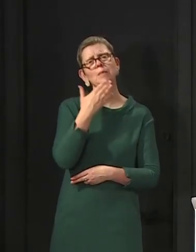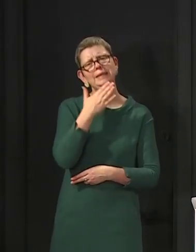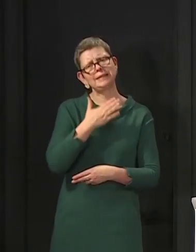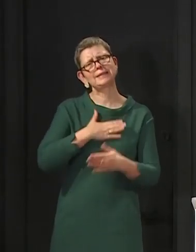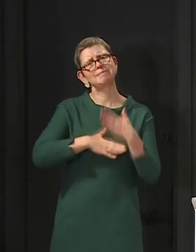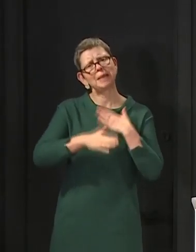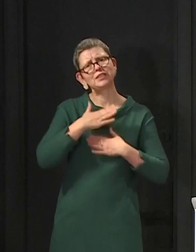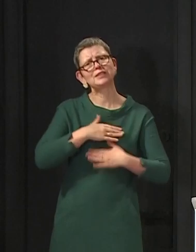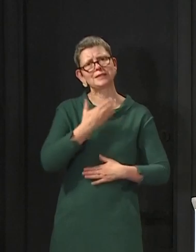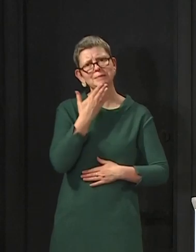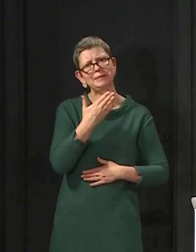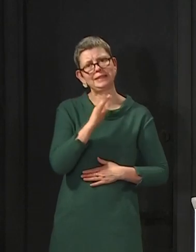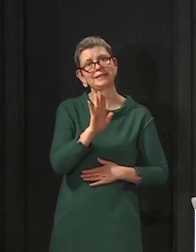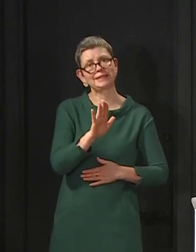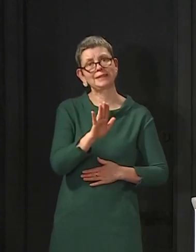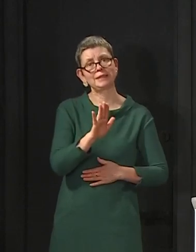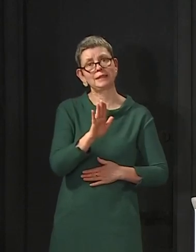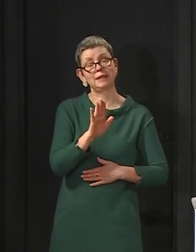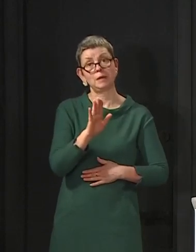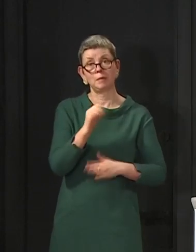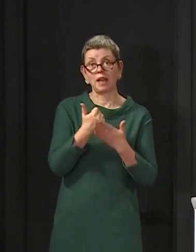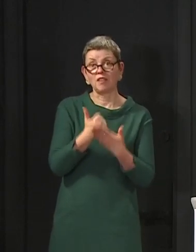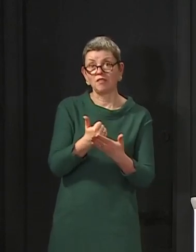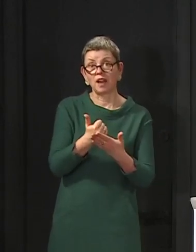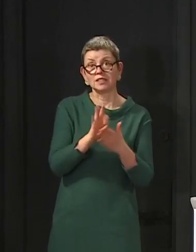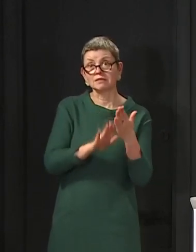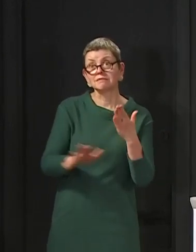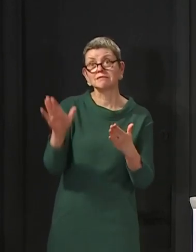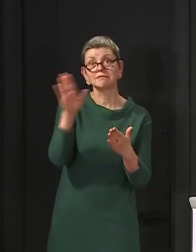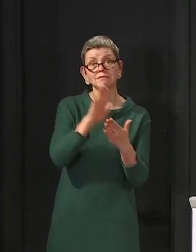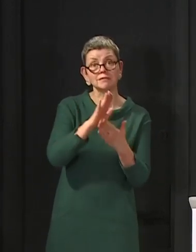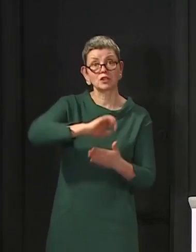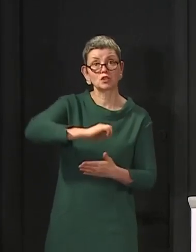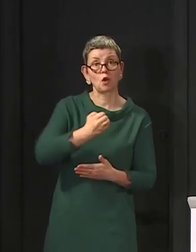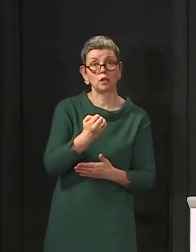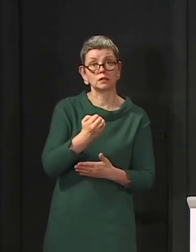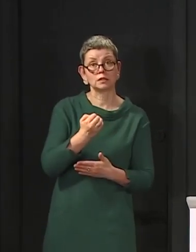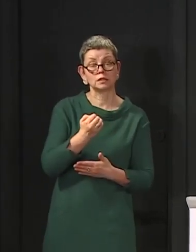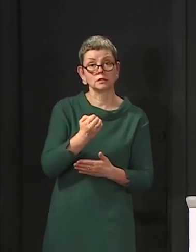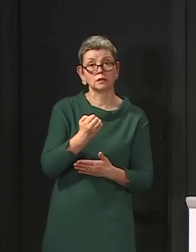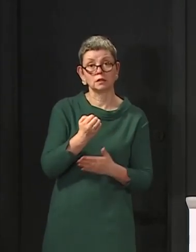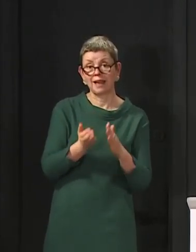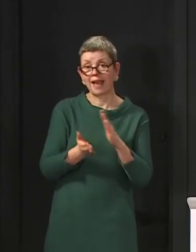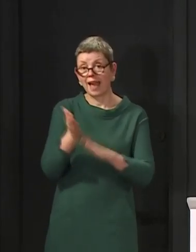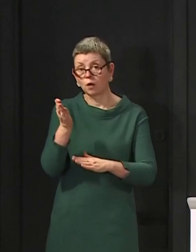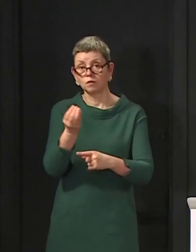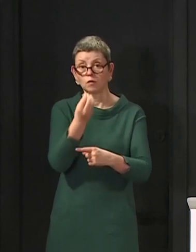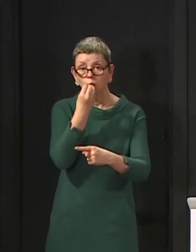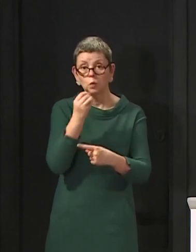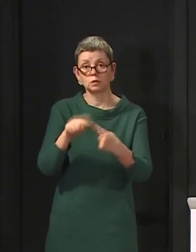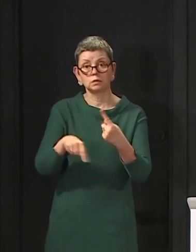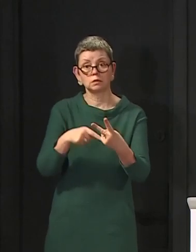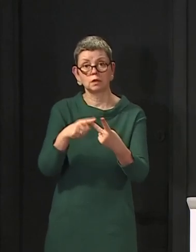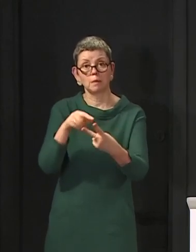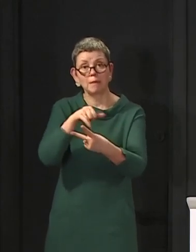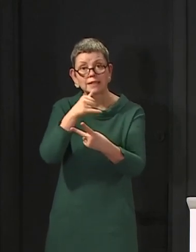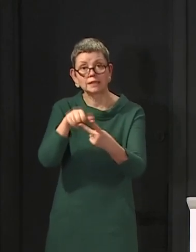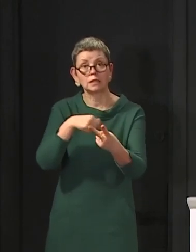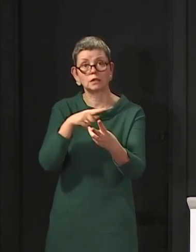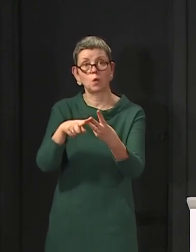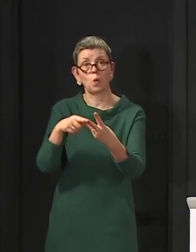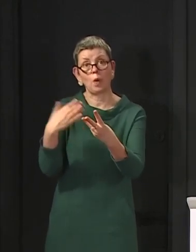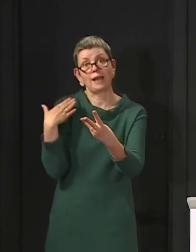for now. My very clear advice to people across Scotland is, unless you are going out for food or medicine or to